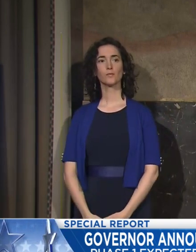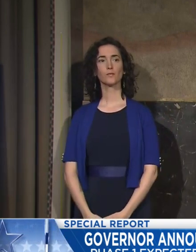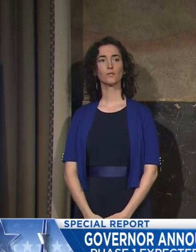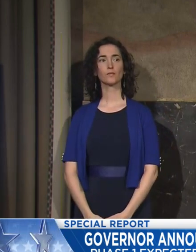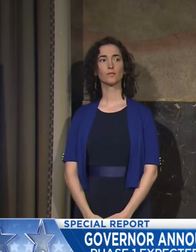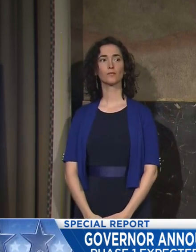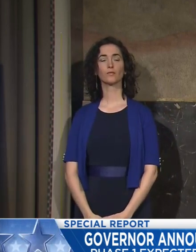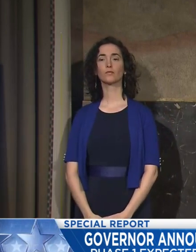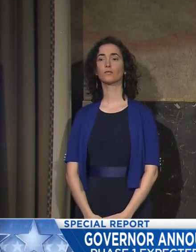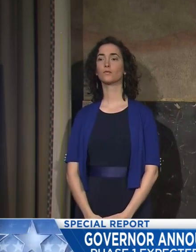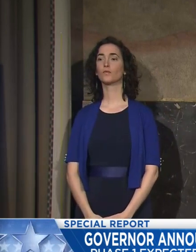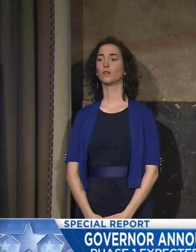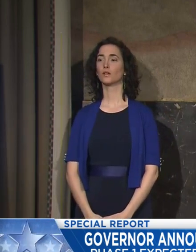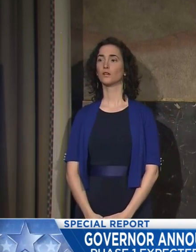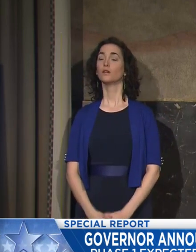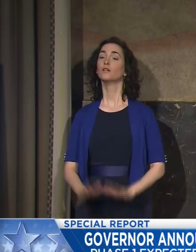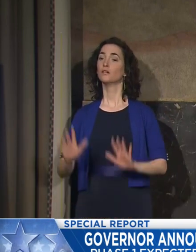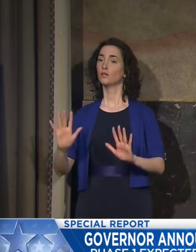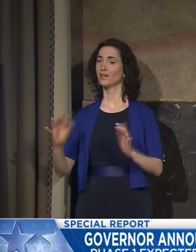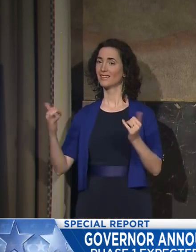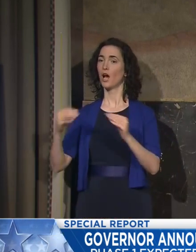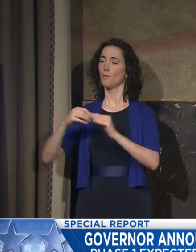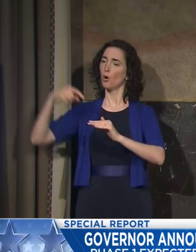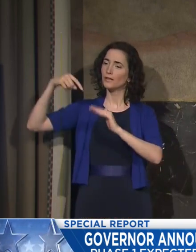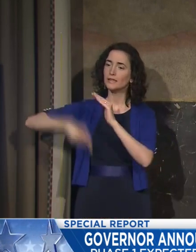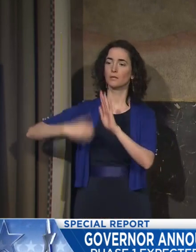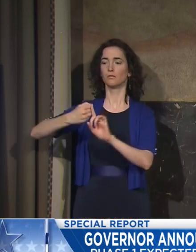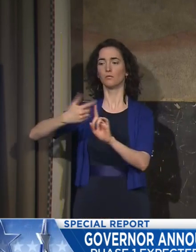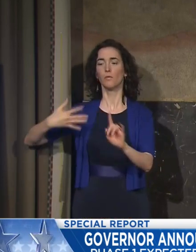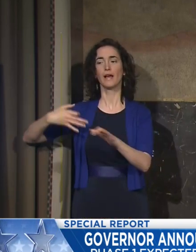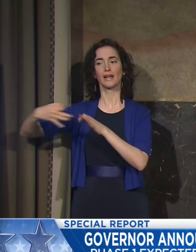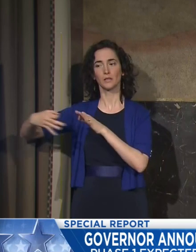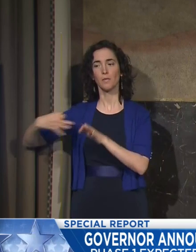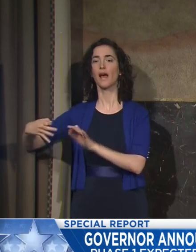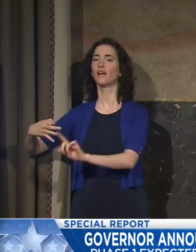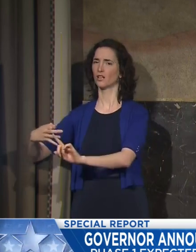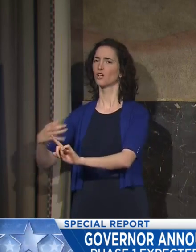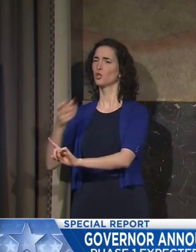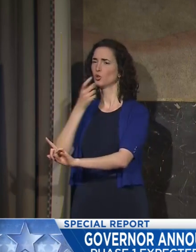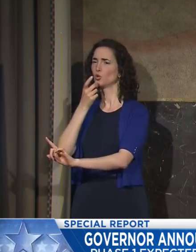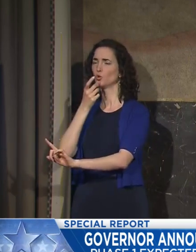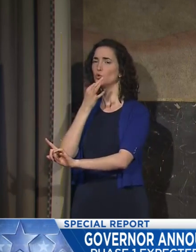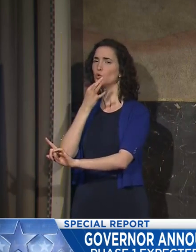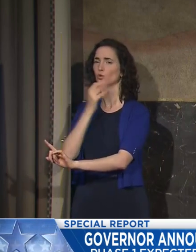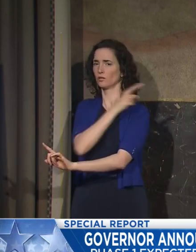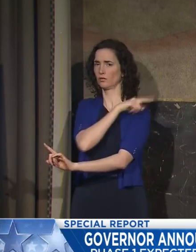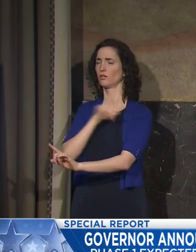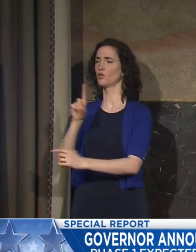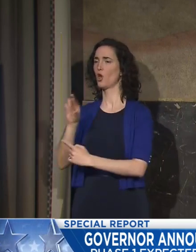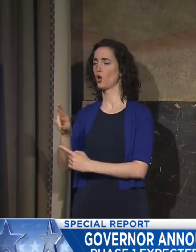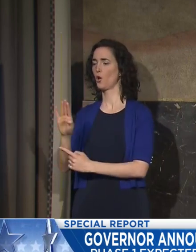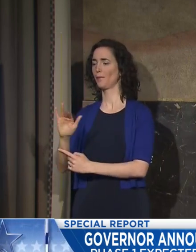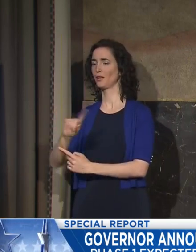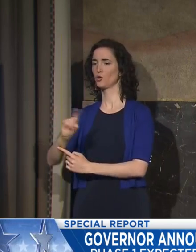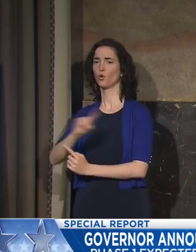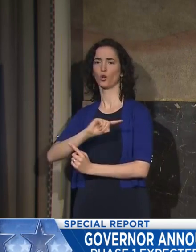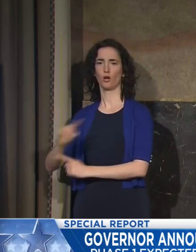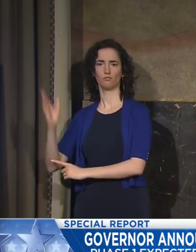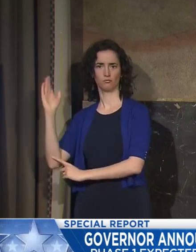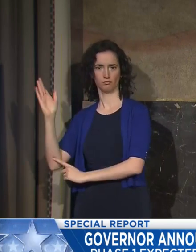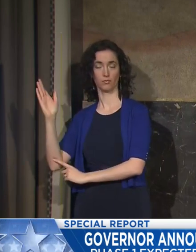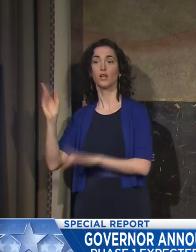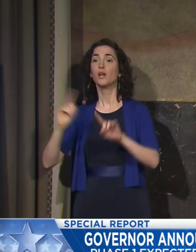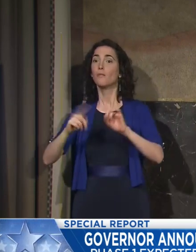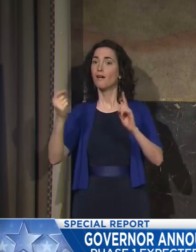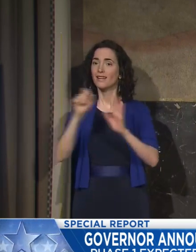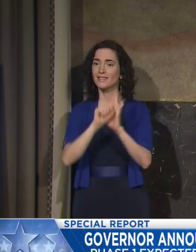more data in just a moment that's broken down in different ways from Dr. BU, but I can tell you that statewide we meet the threshold